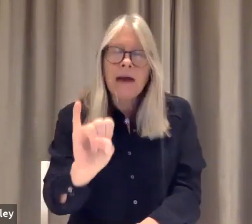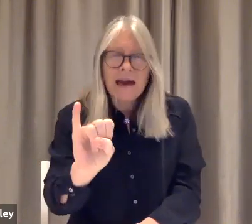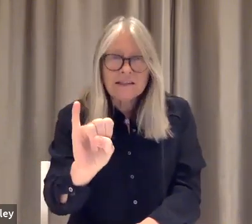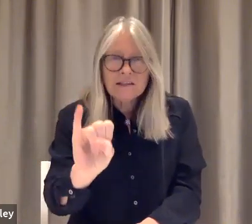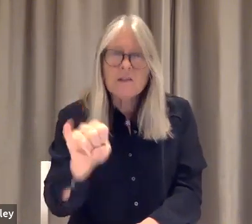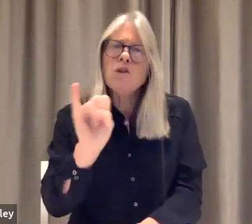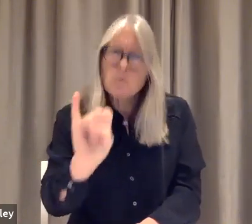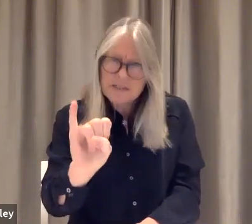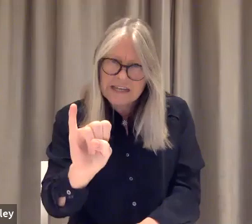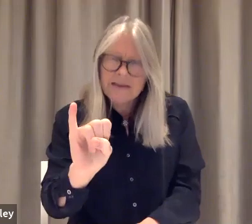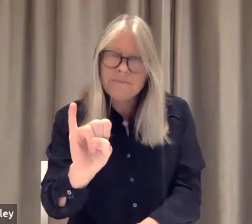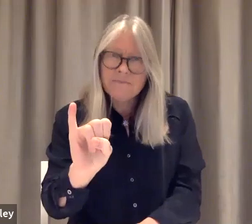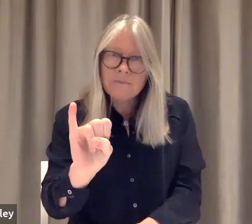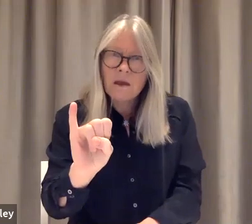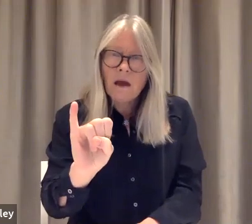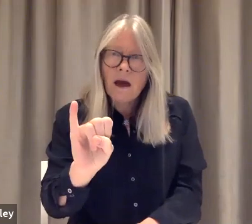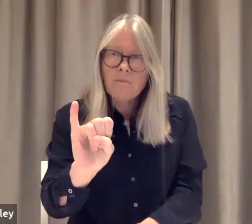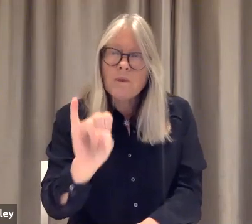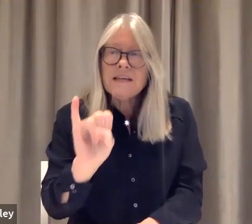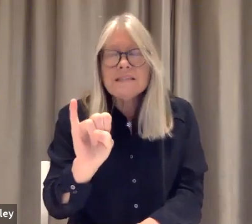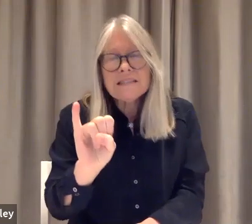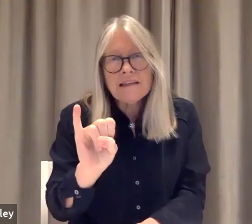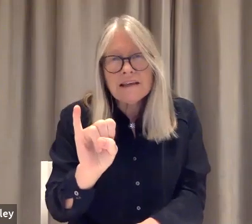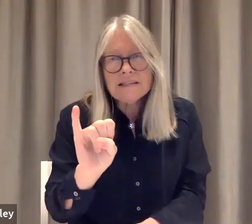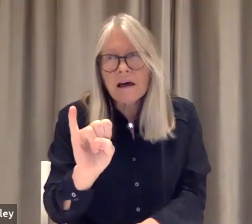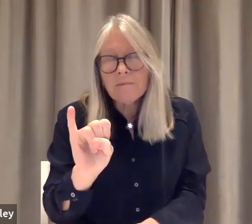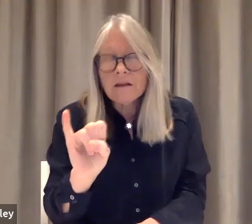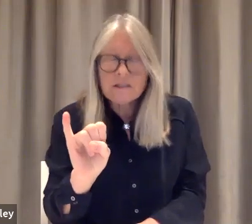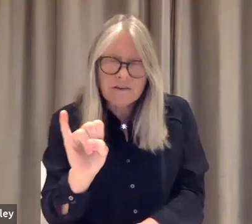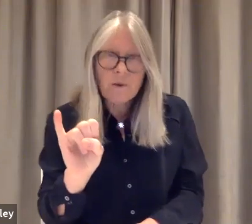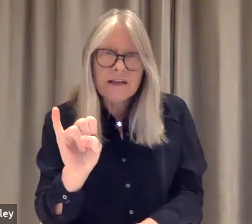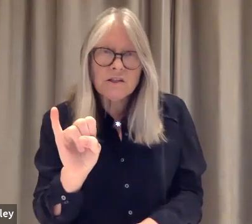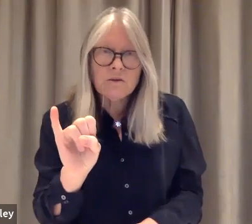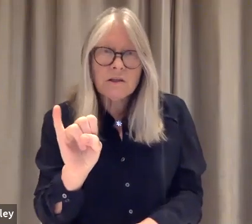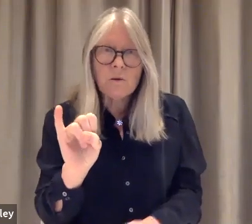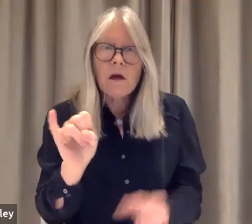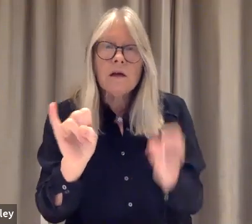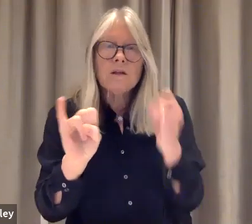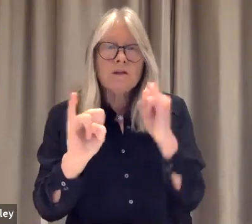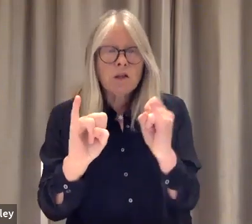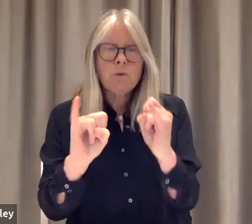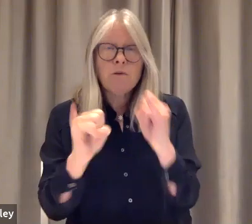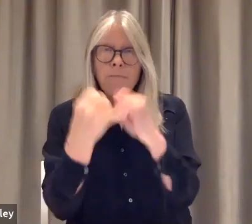bad, naughty. We tend to see this in lots of other ways too. So two of them,